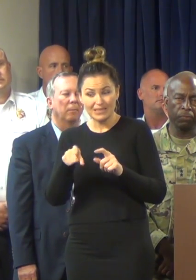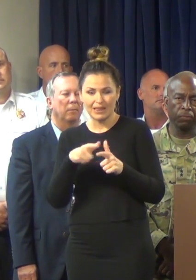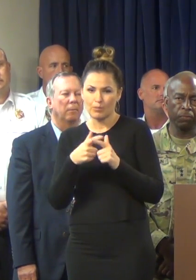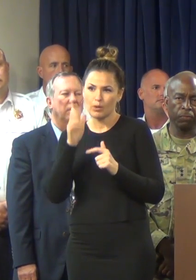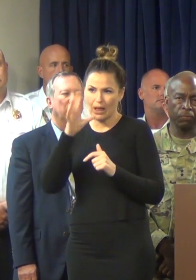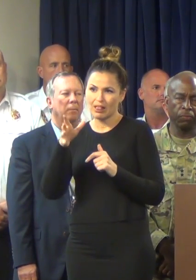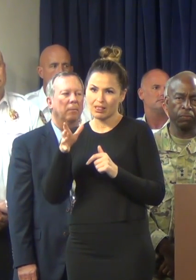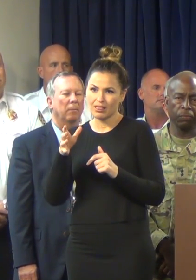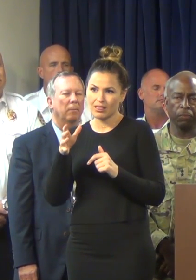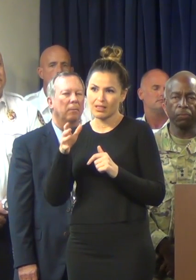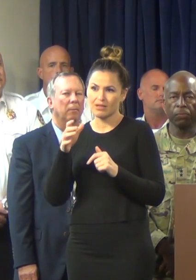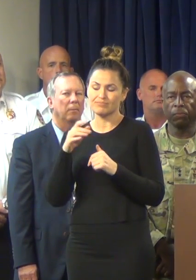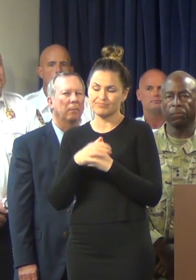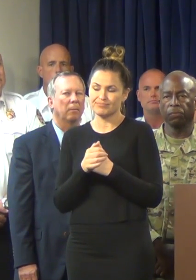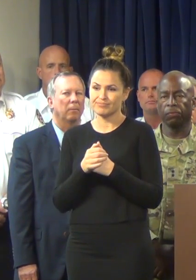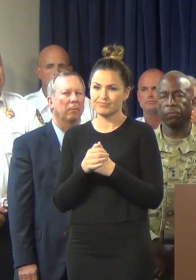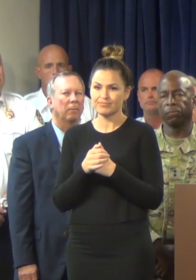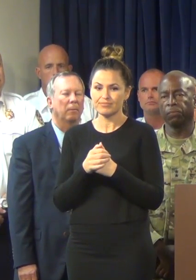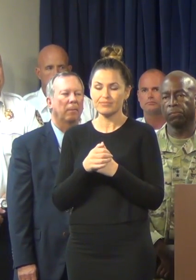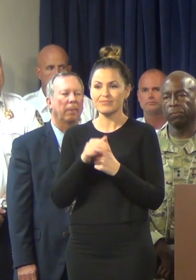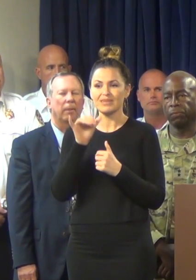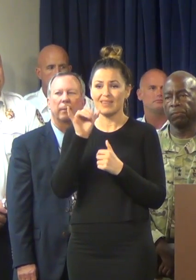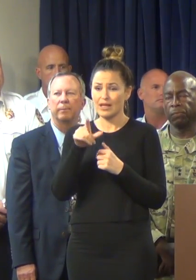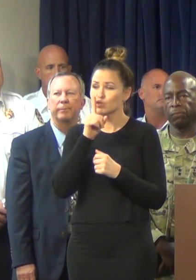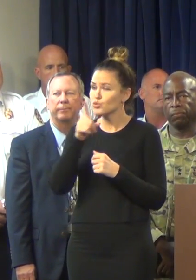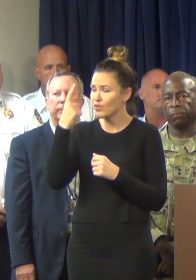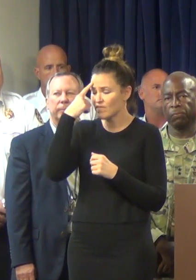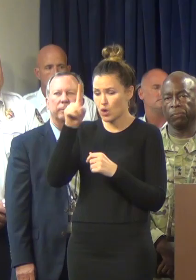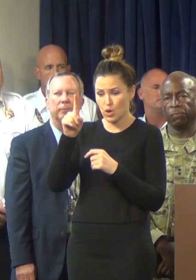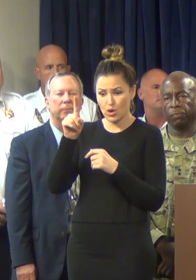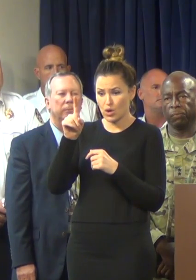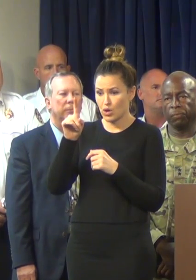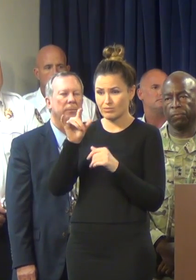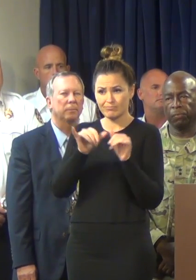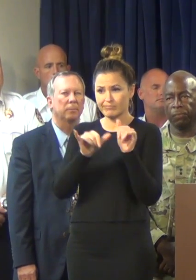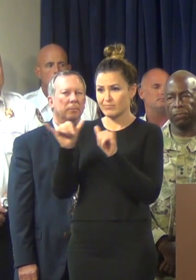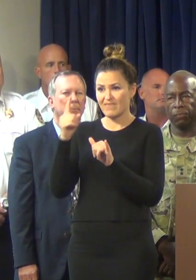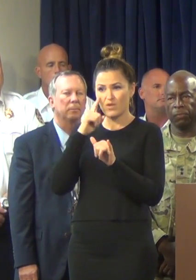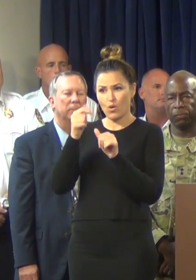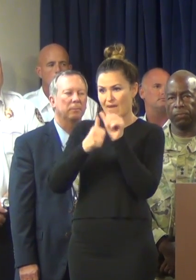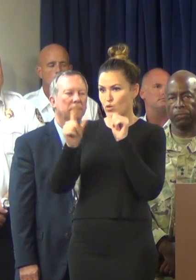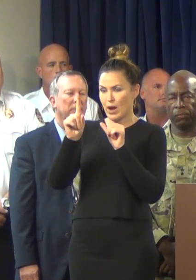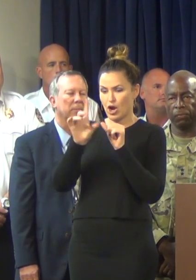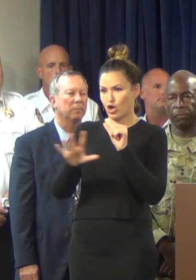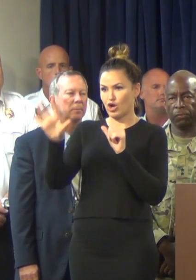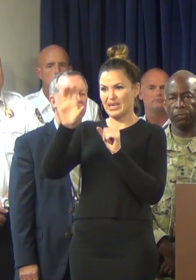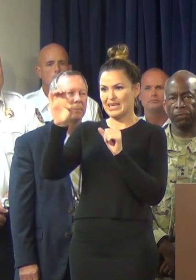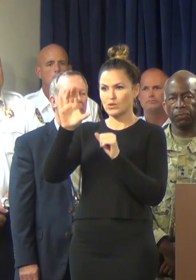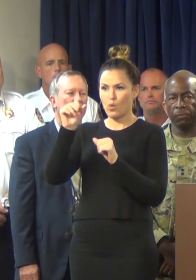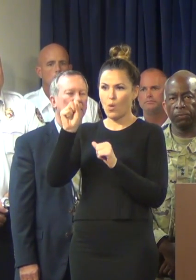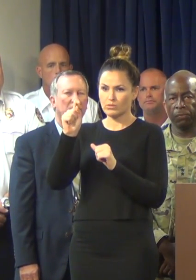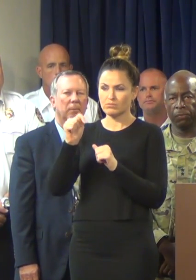takes additional resources, but we'll do it if we have to. And that's true for everywhere along the East